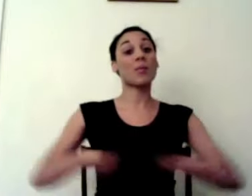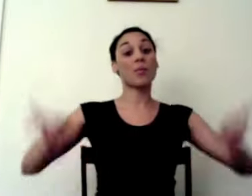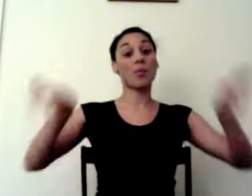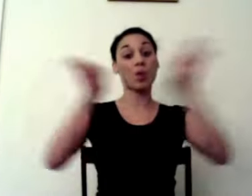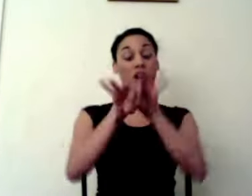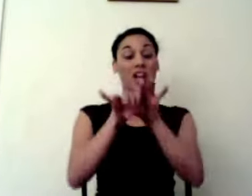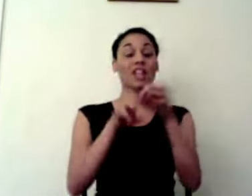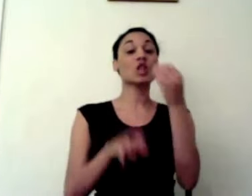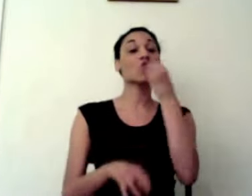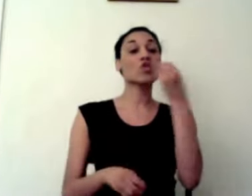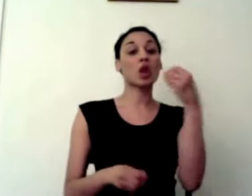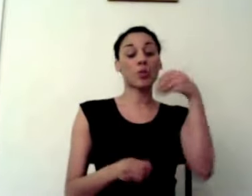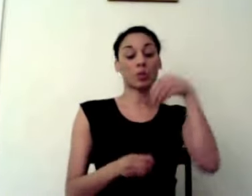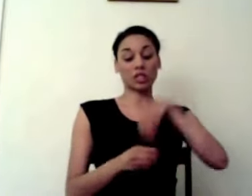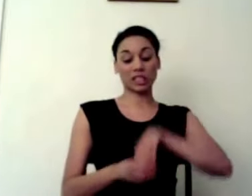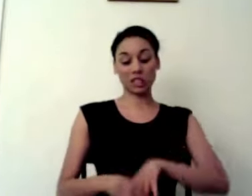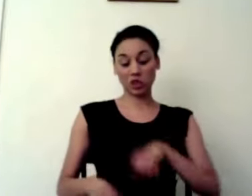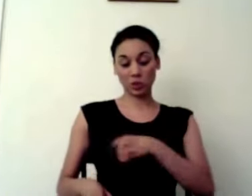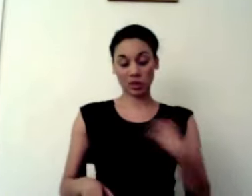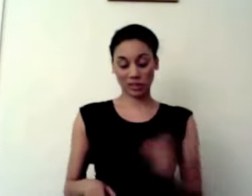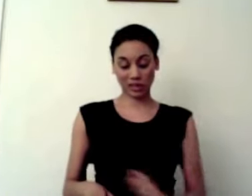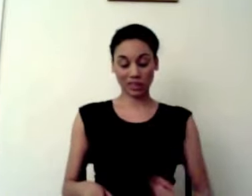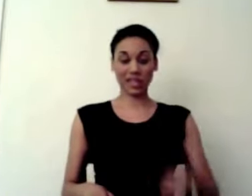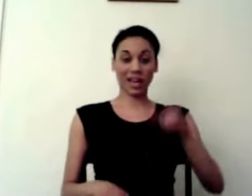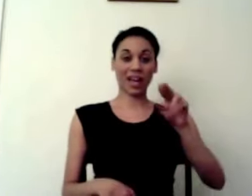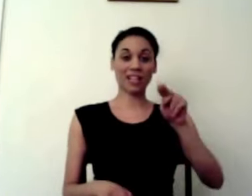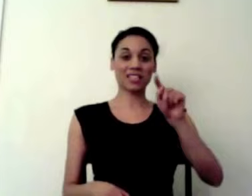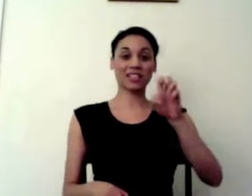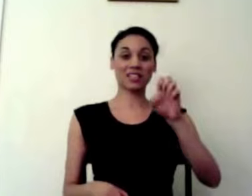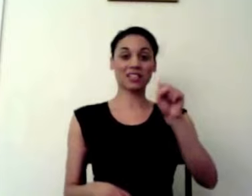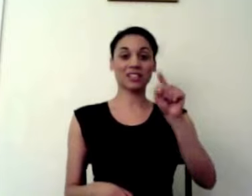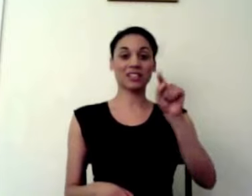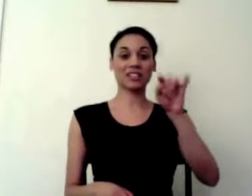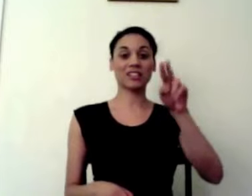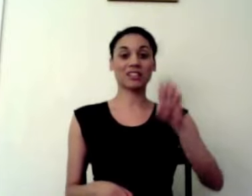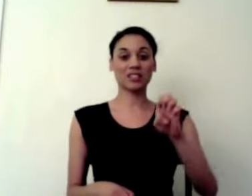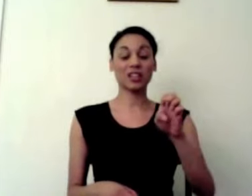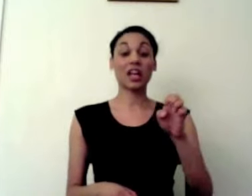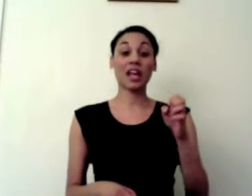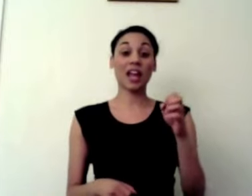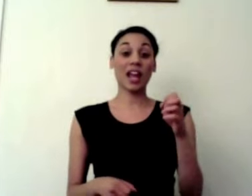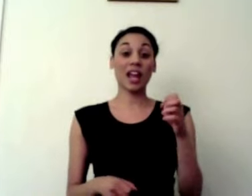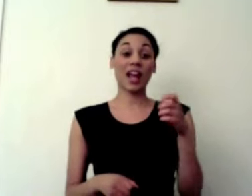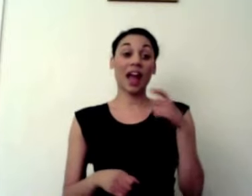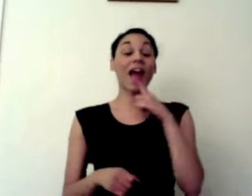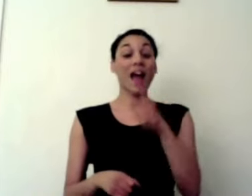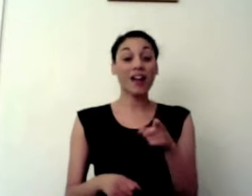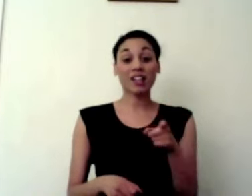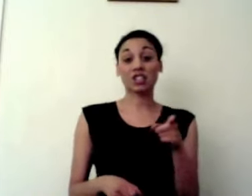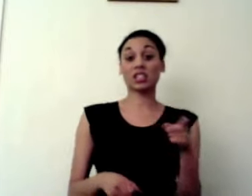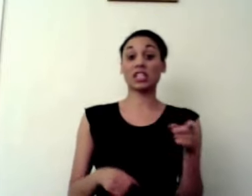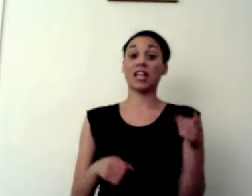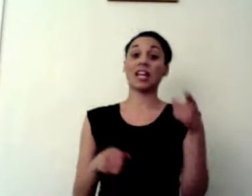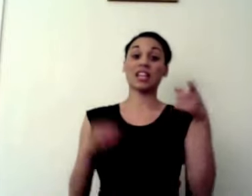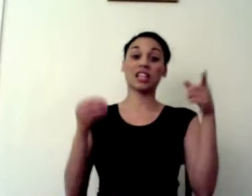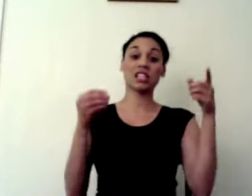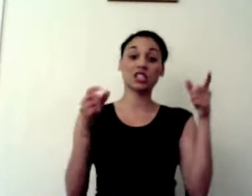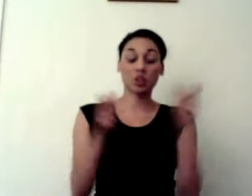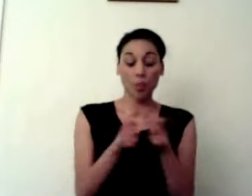the intestines, and the intestines, actually the small intestines, do the most work of any other part of your organs